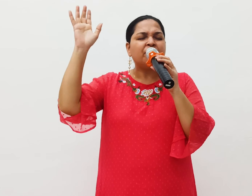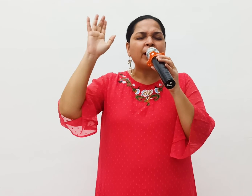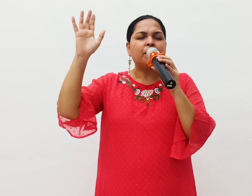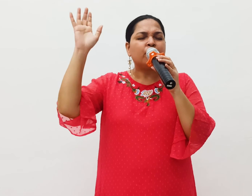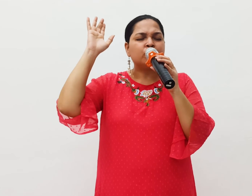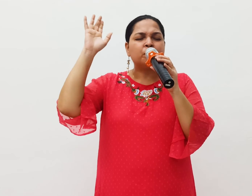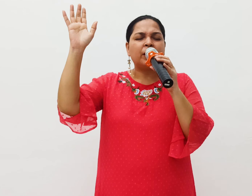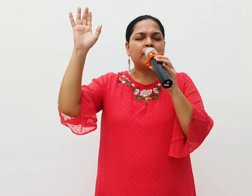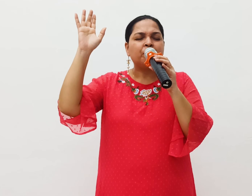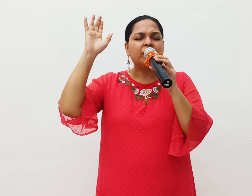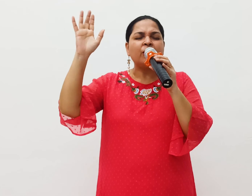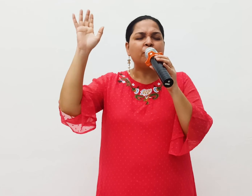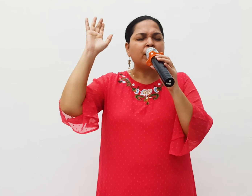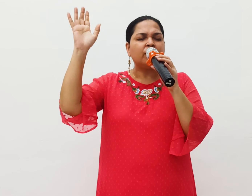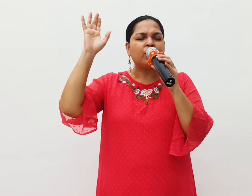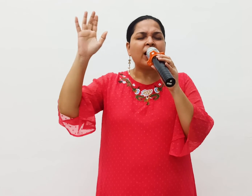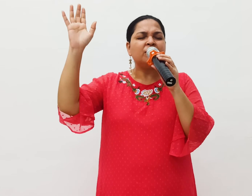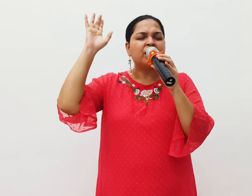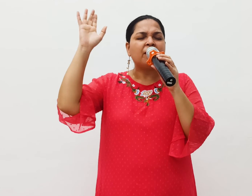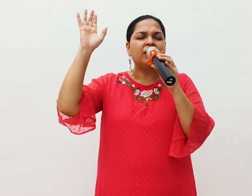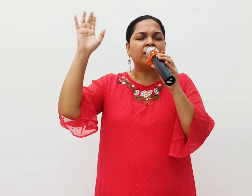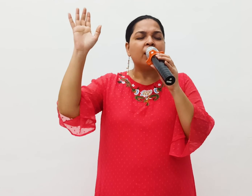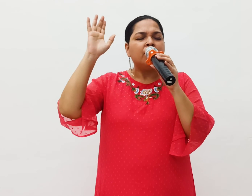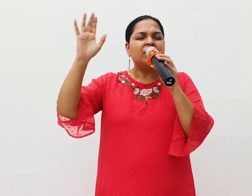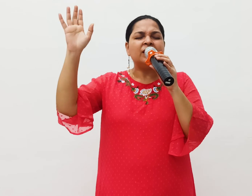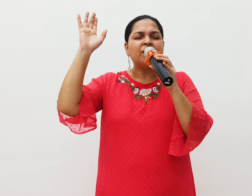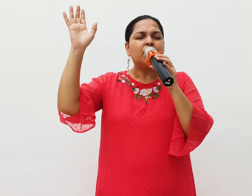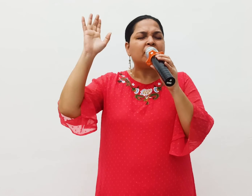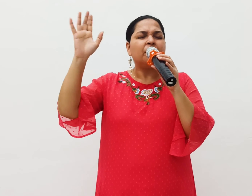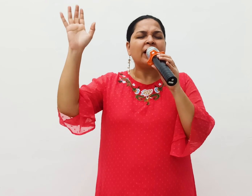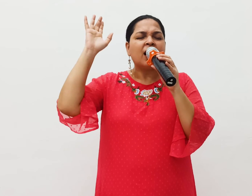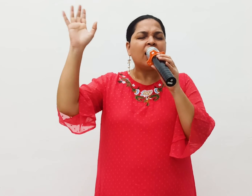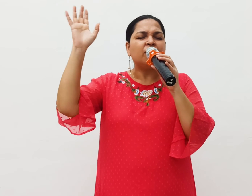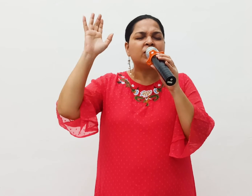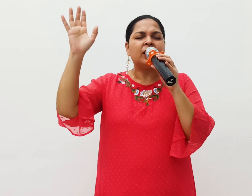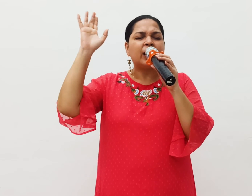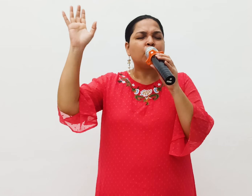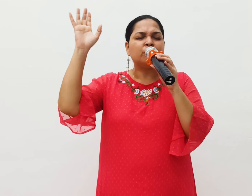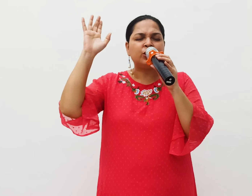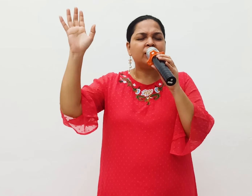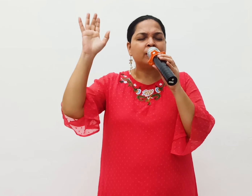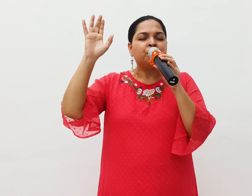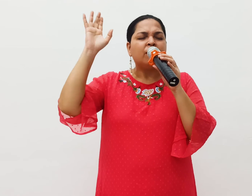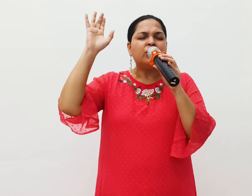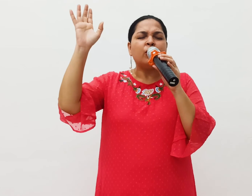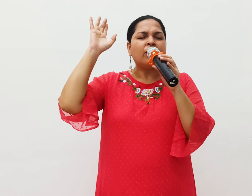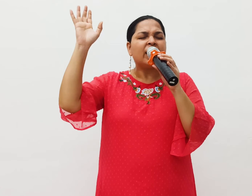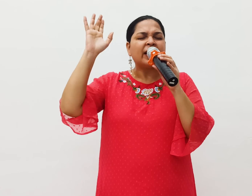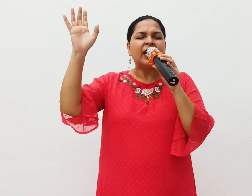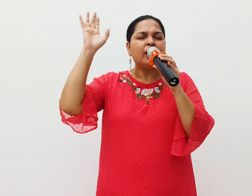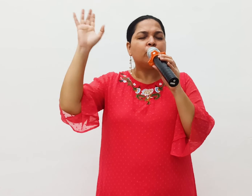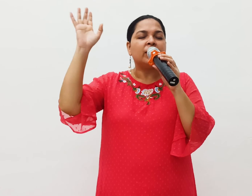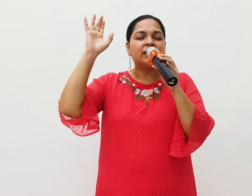is sanctified by your Spirit. Thank you, Father, for as we have given, we receive a multiplied harvest in the name of Jesus. We shall